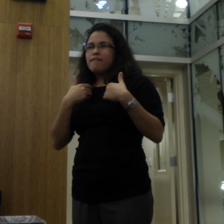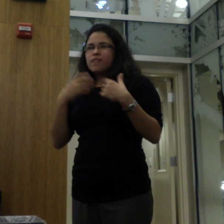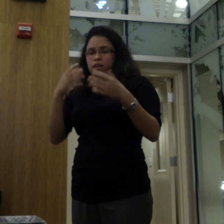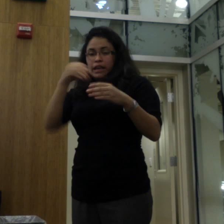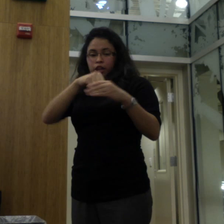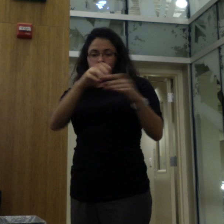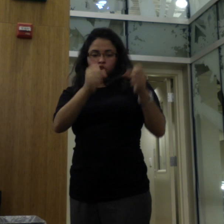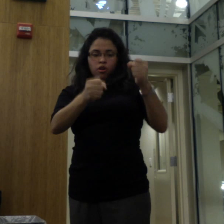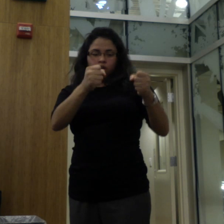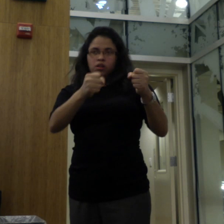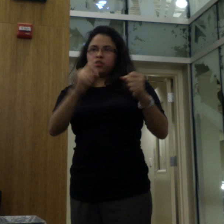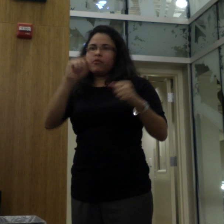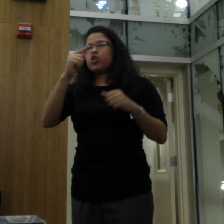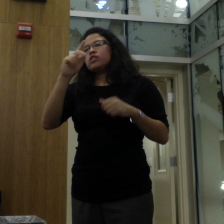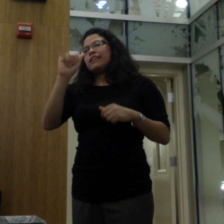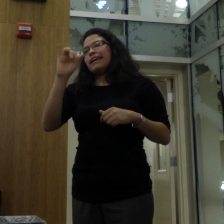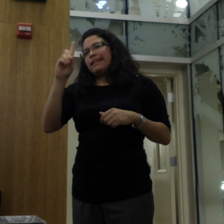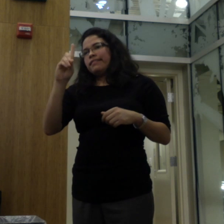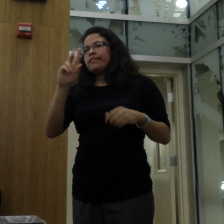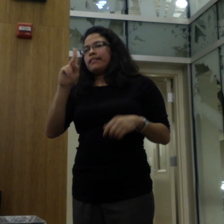kit,